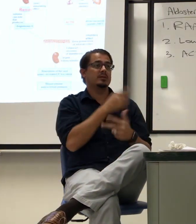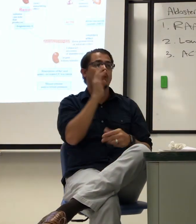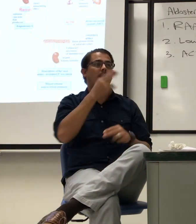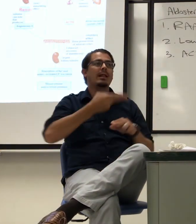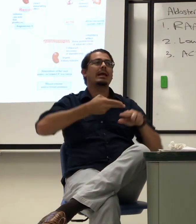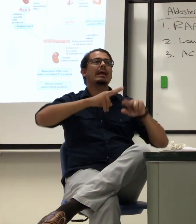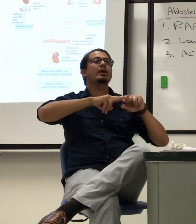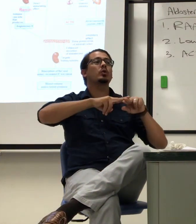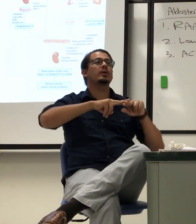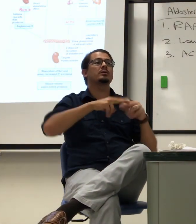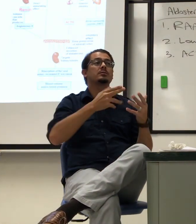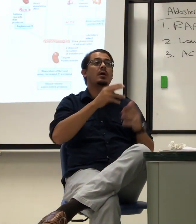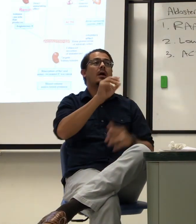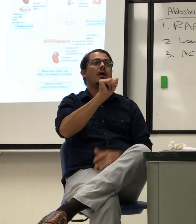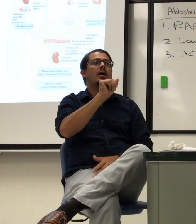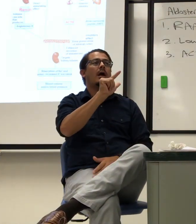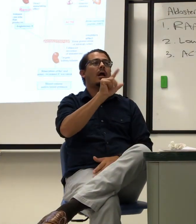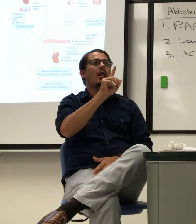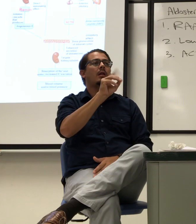aldosterone.